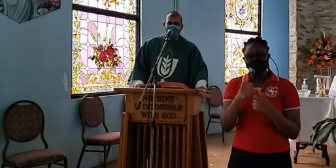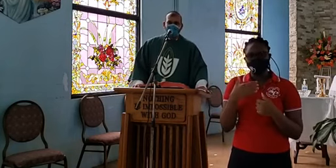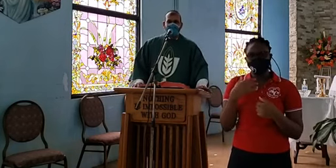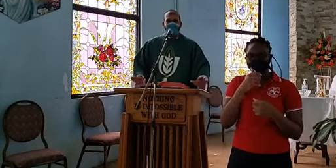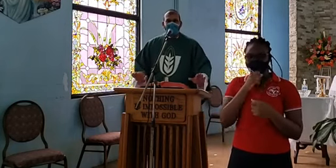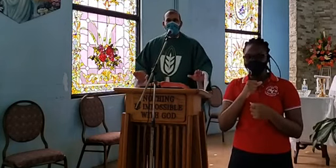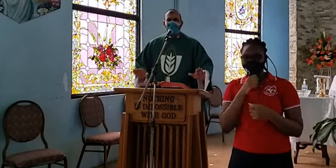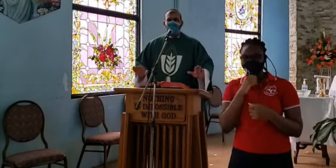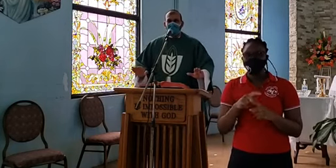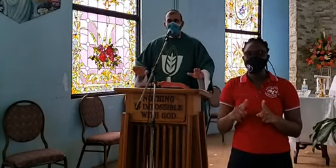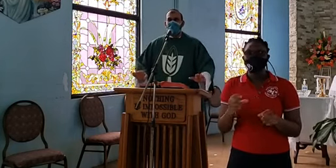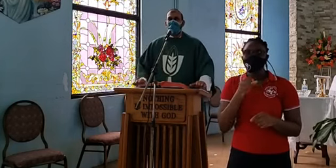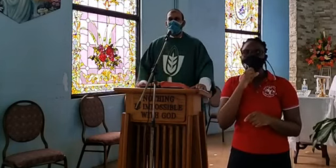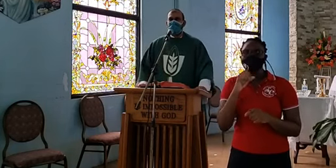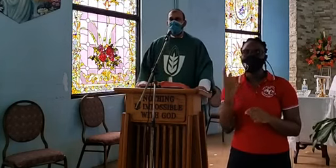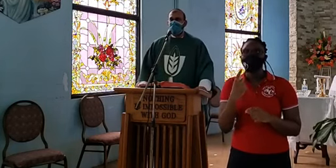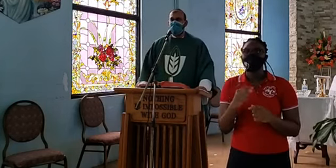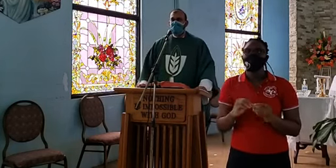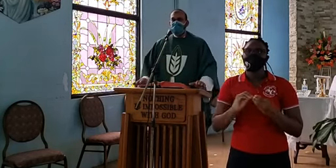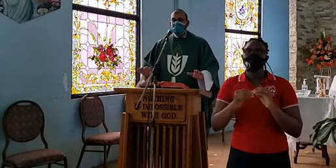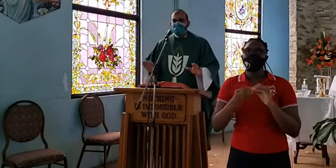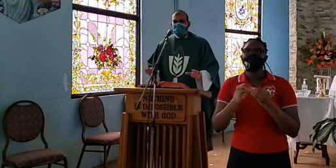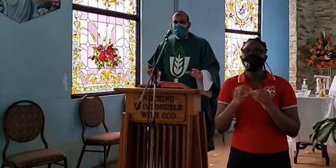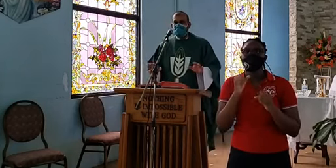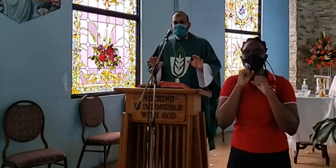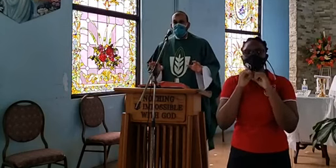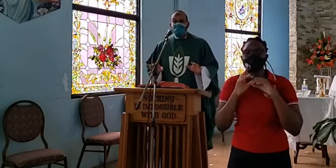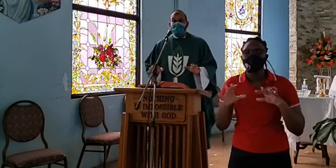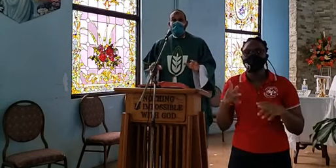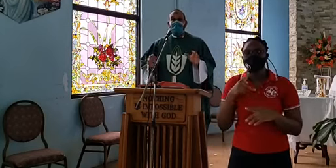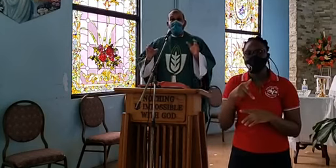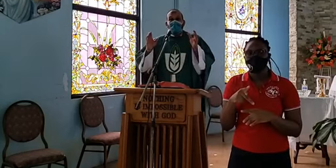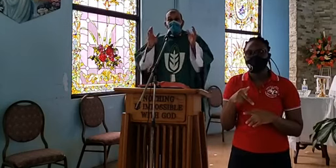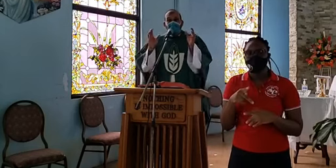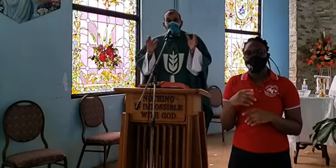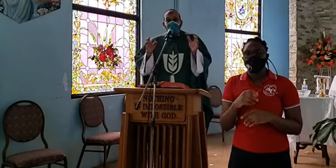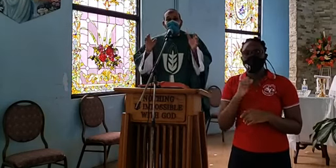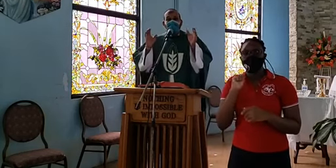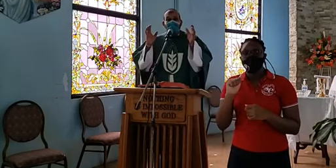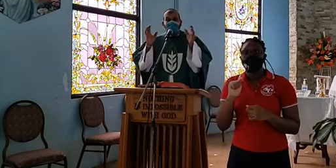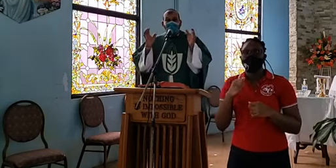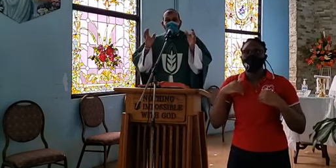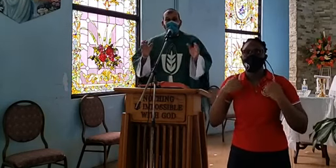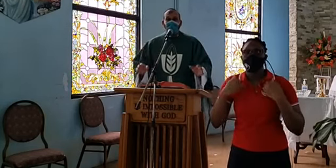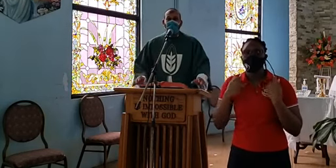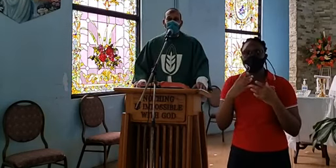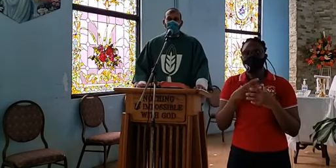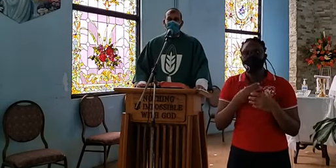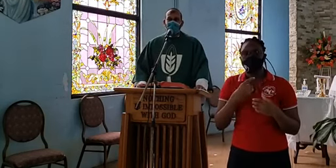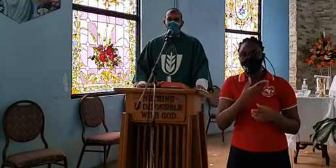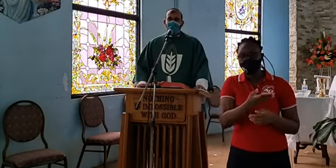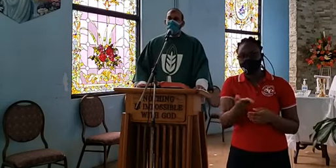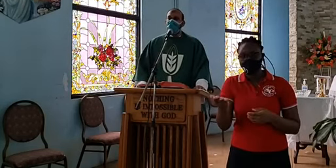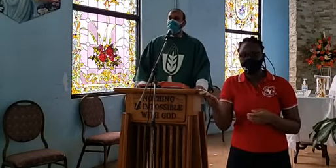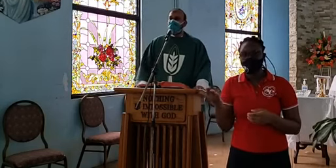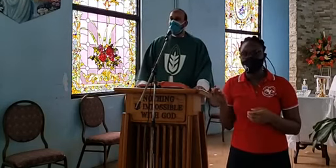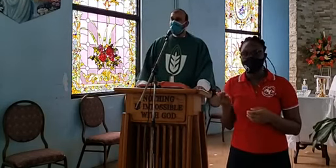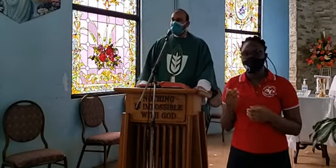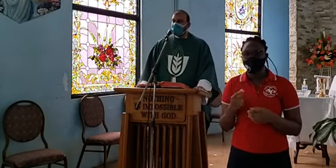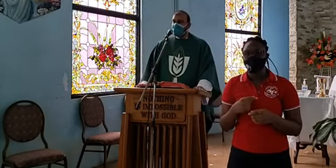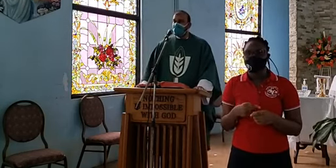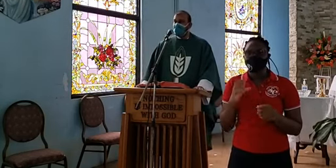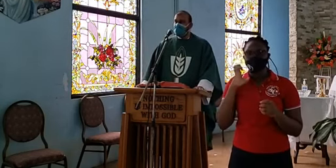age. But age is only a number. Blessed Pierre, a youth like you, he